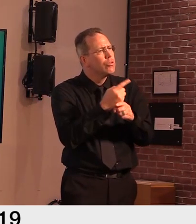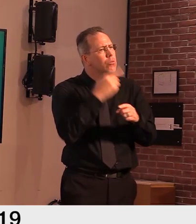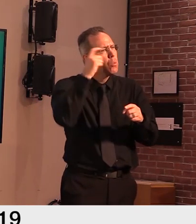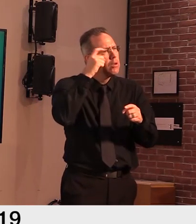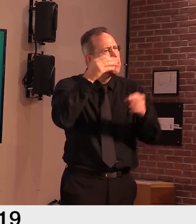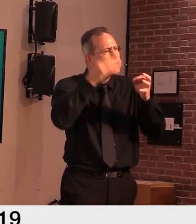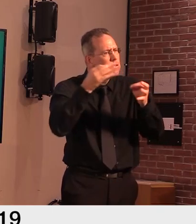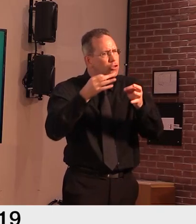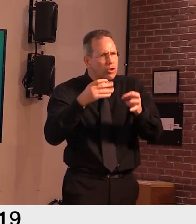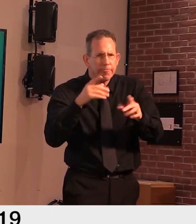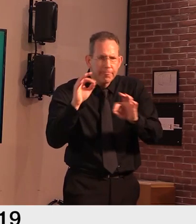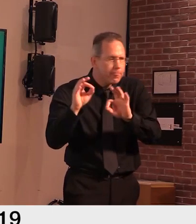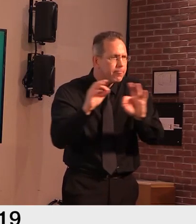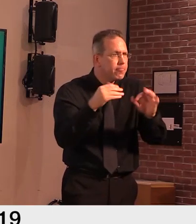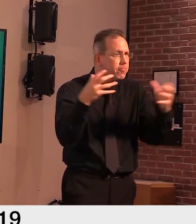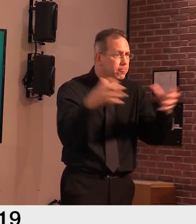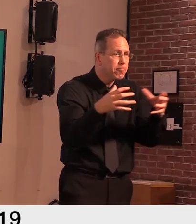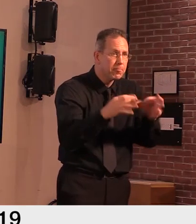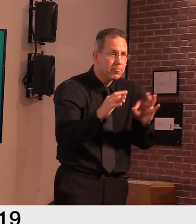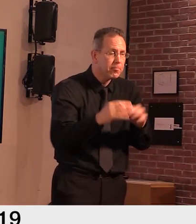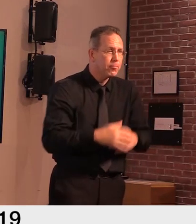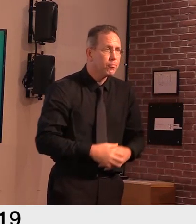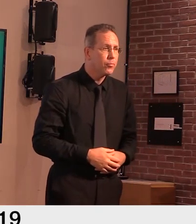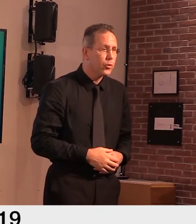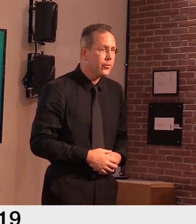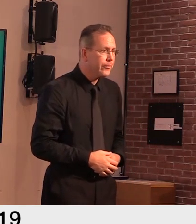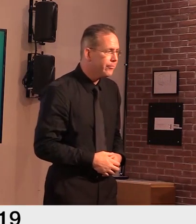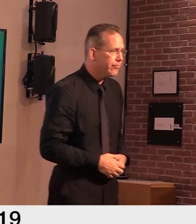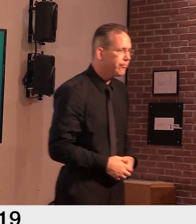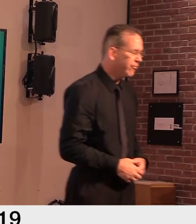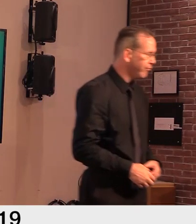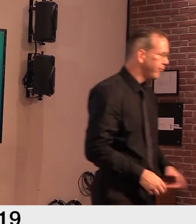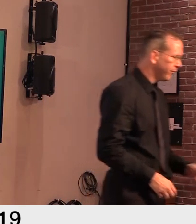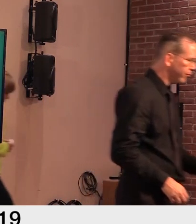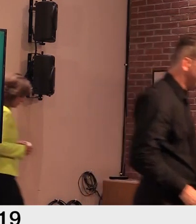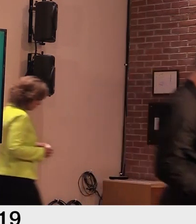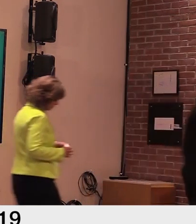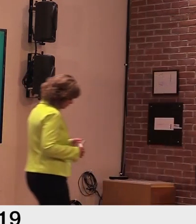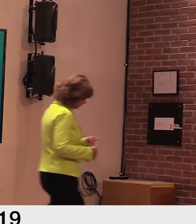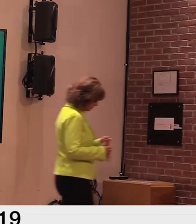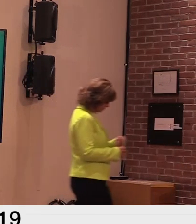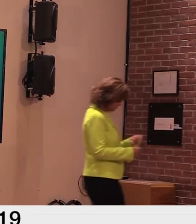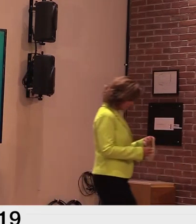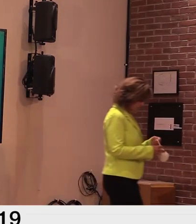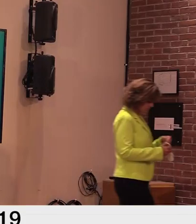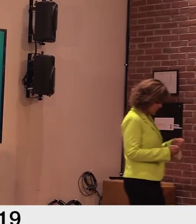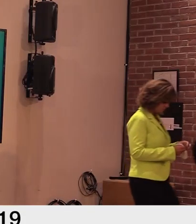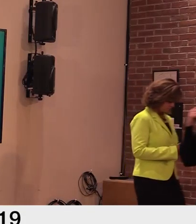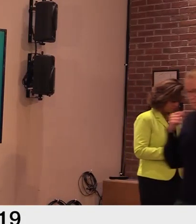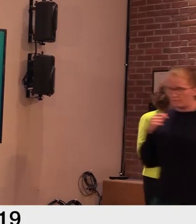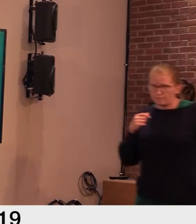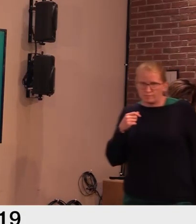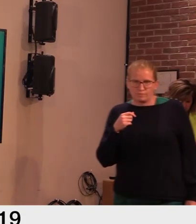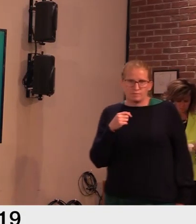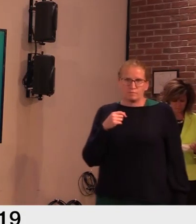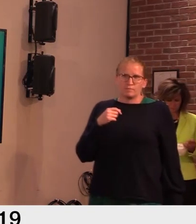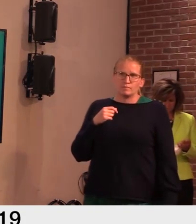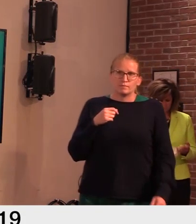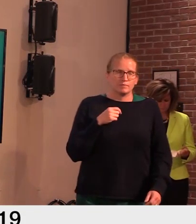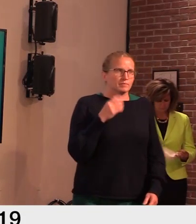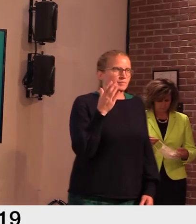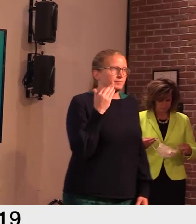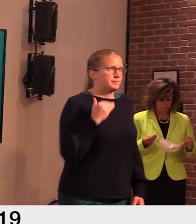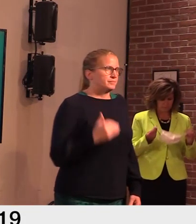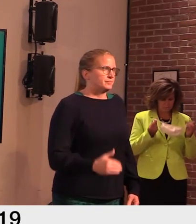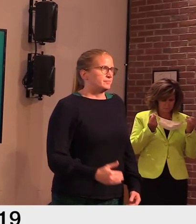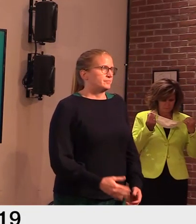not, we don't wanna ask people to make this more difficult than it is. We just really want you to be safe and be really smart about the